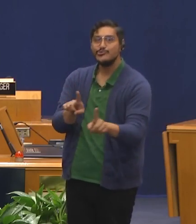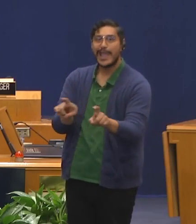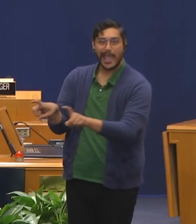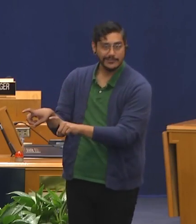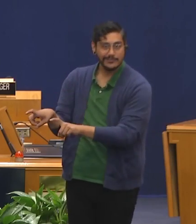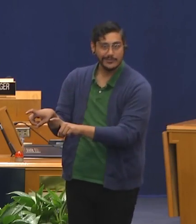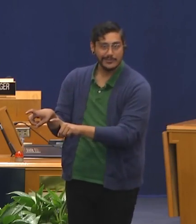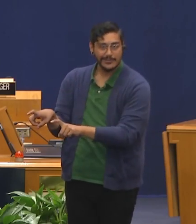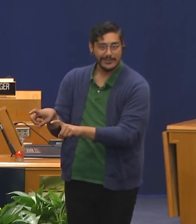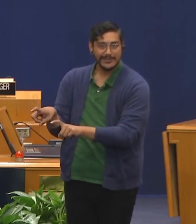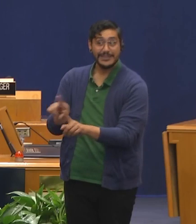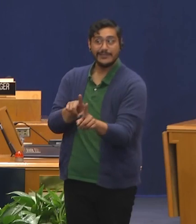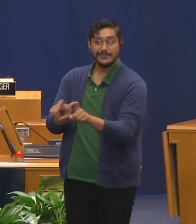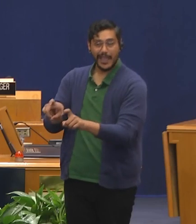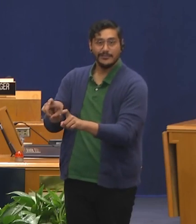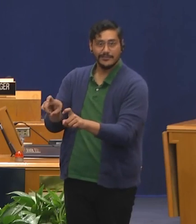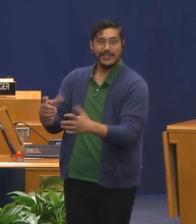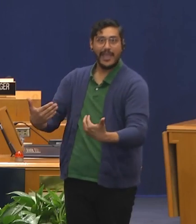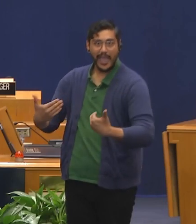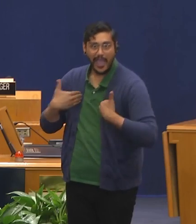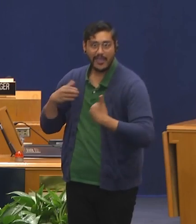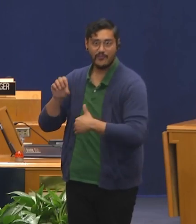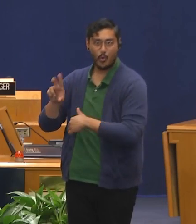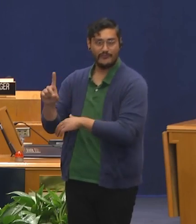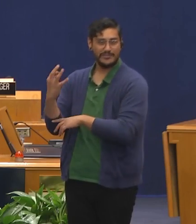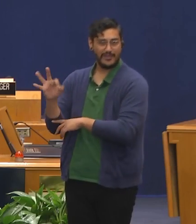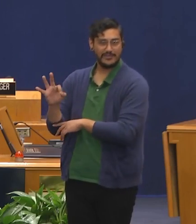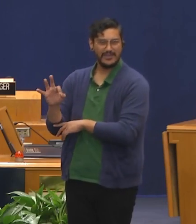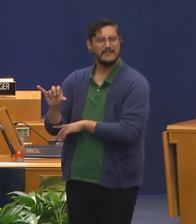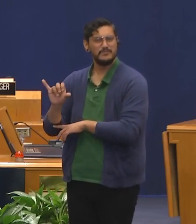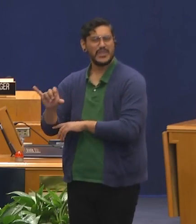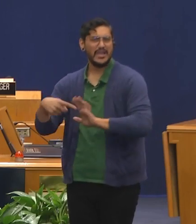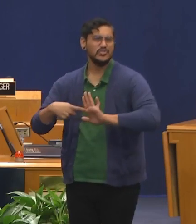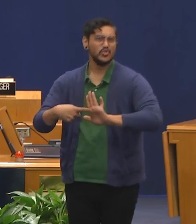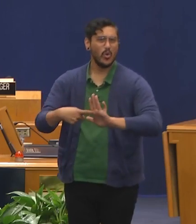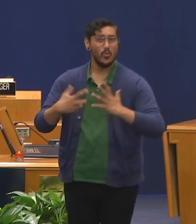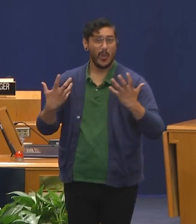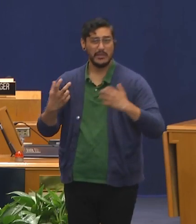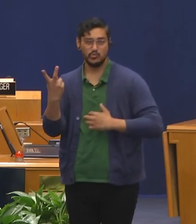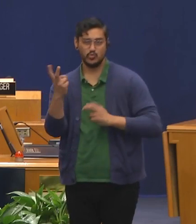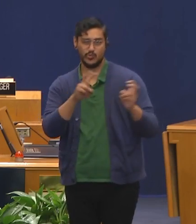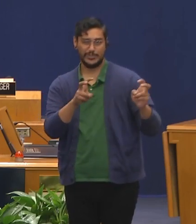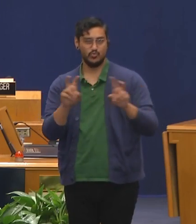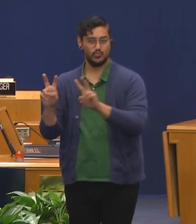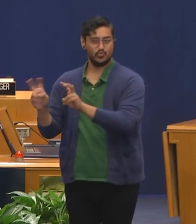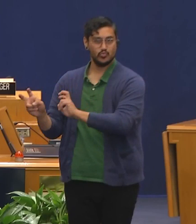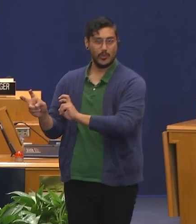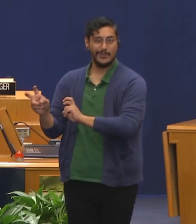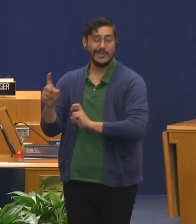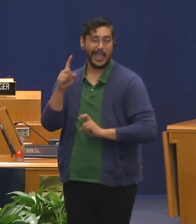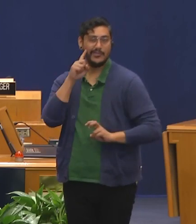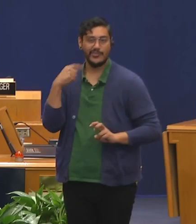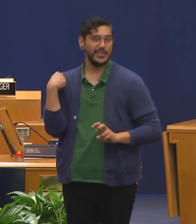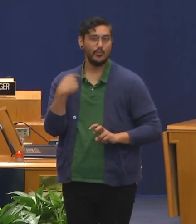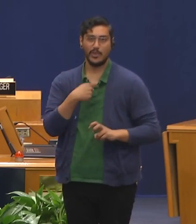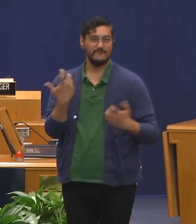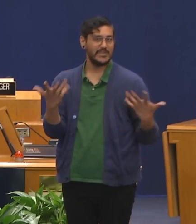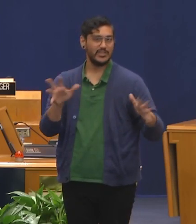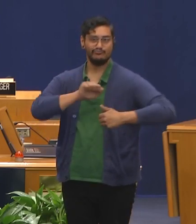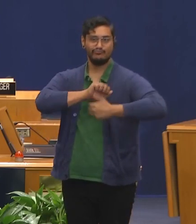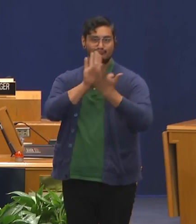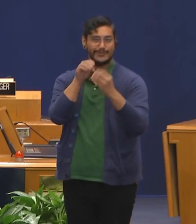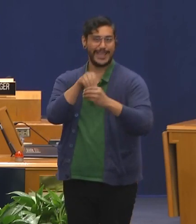testing positive for COVID-19. That's a reflection, I think, of two issues that we faced across the country.